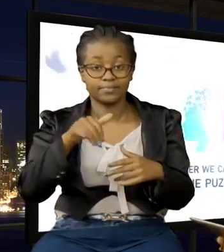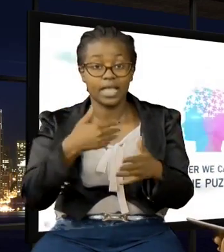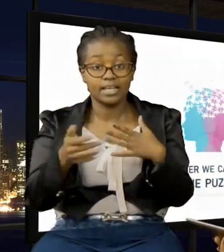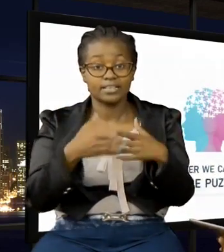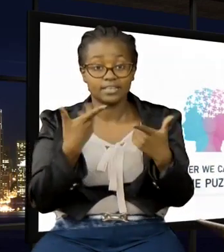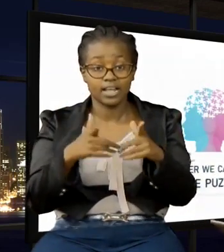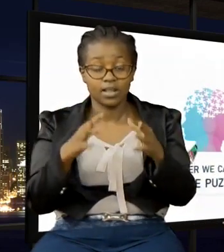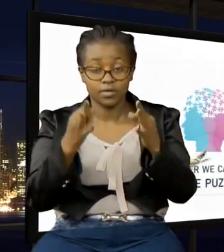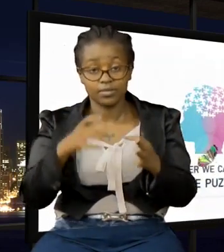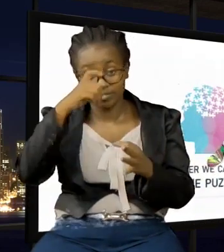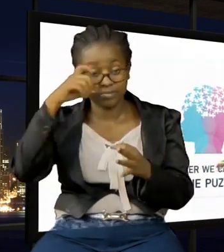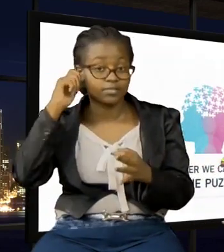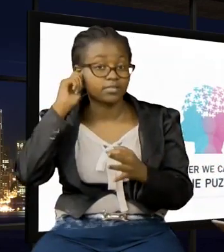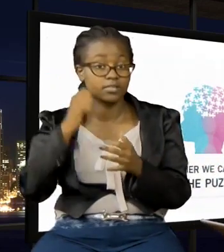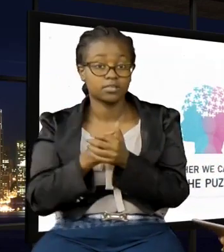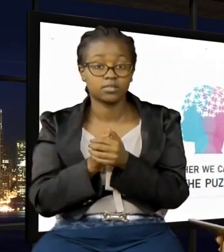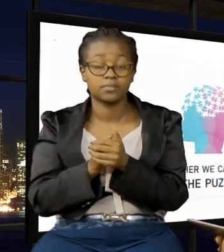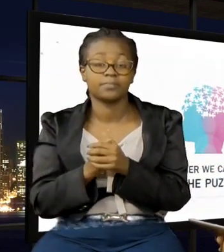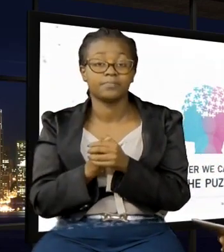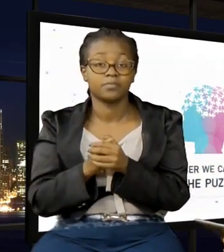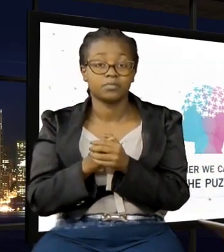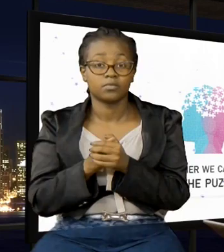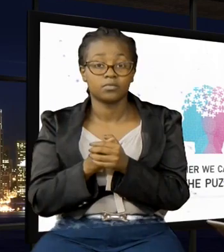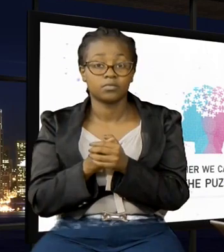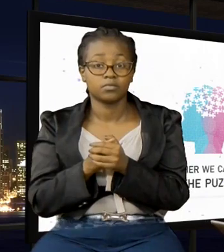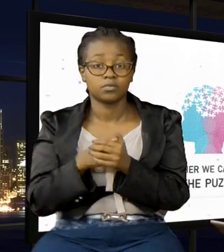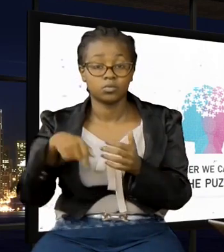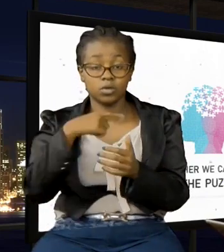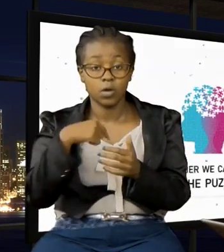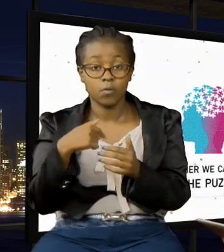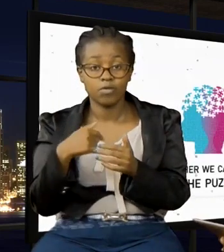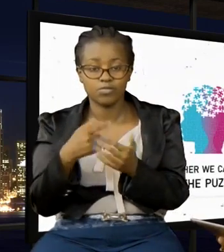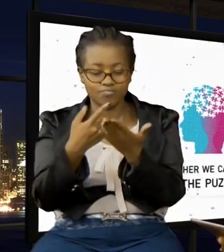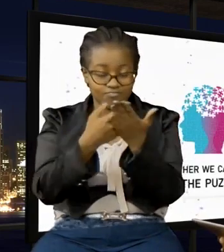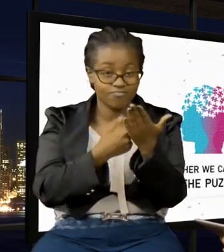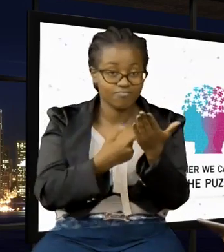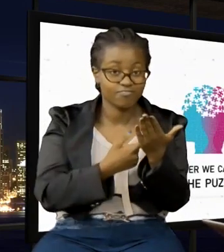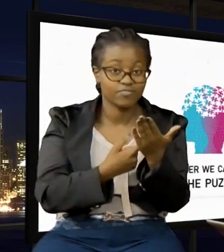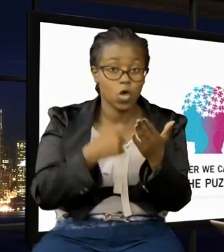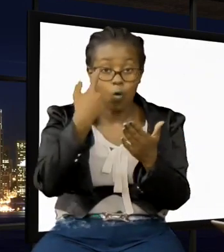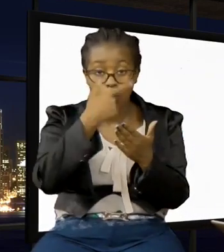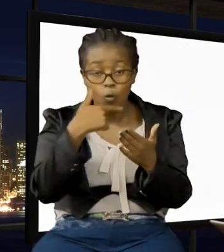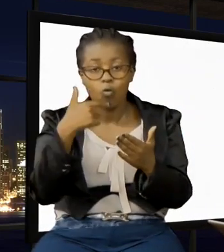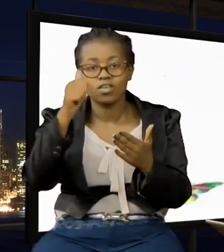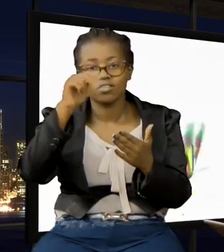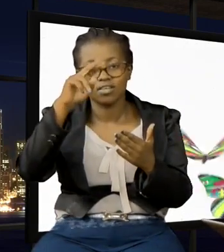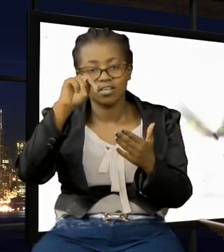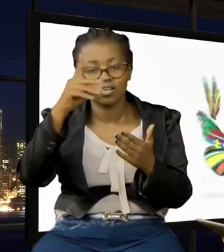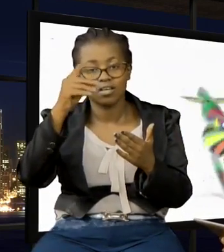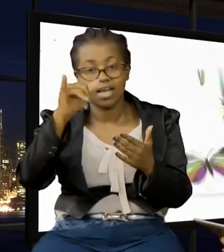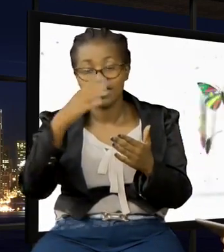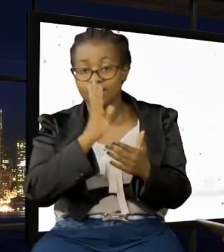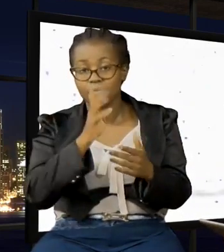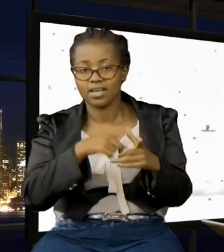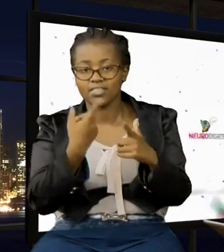with me is the interpreter, Maureen. And we are going to dive into who is Andy Speaks. Then we go to